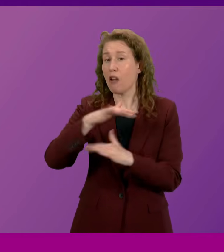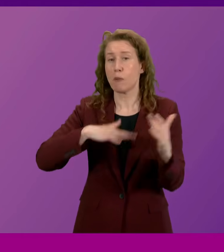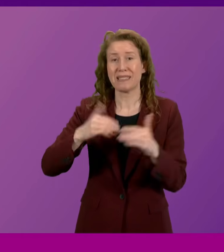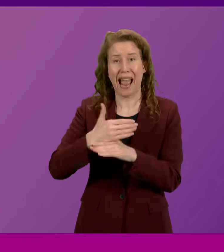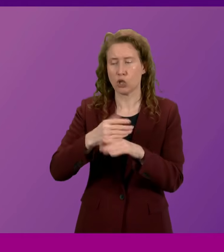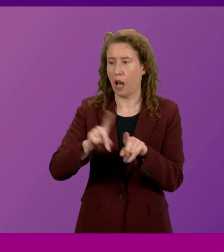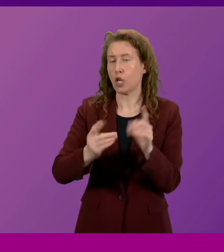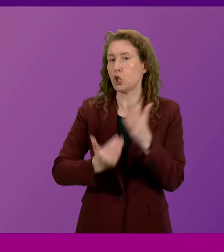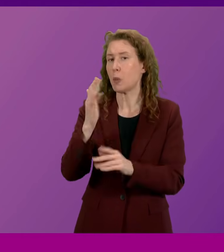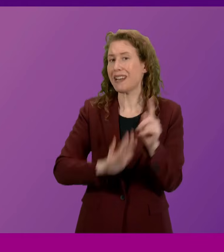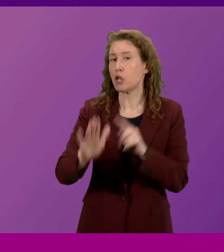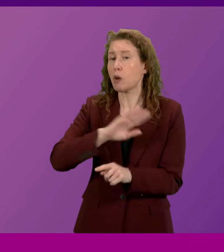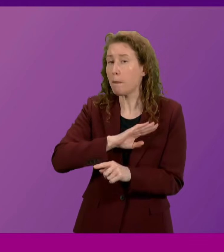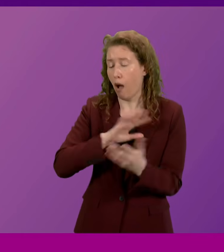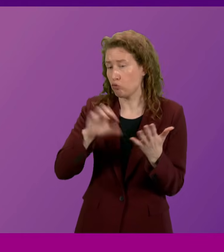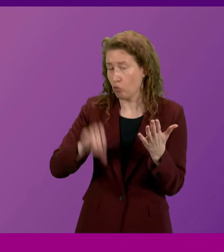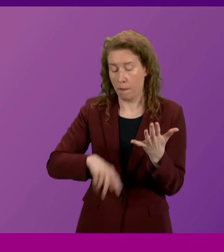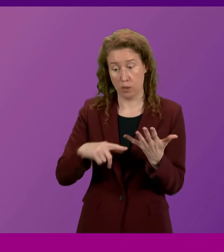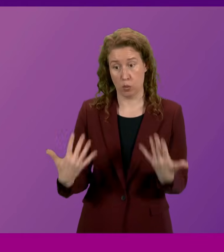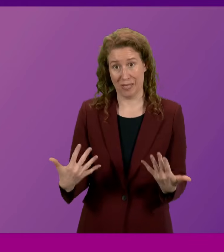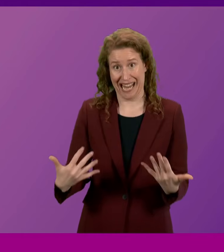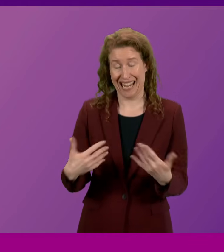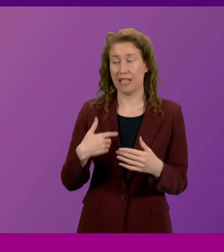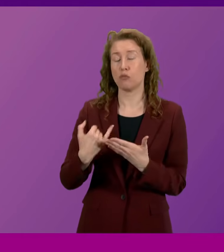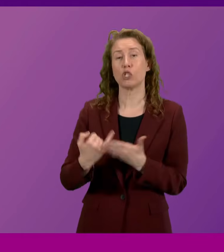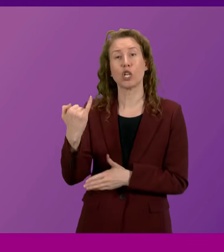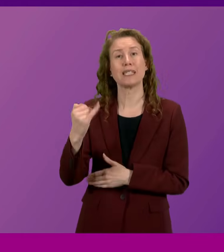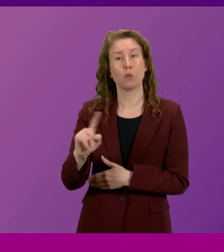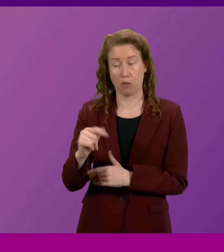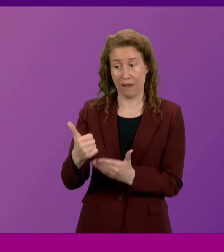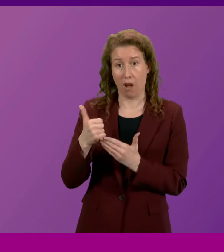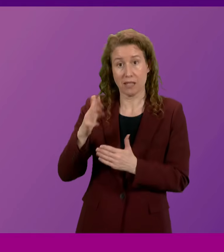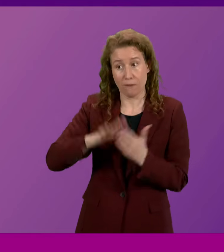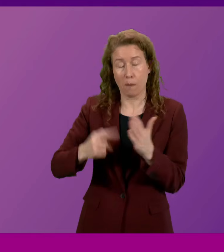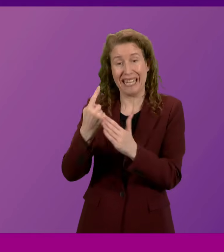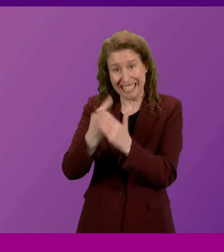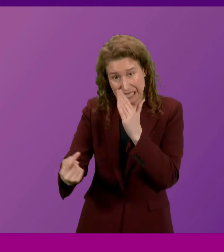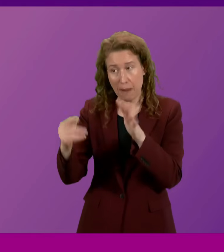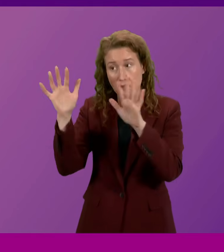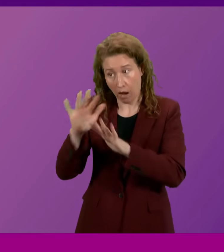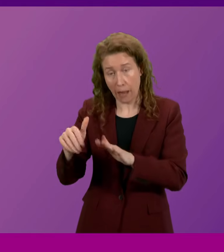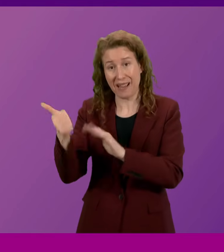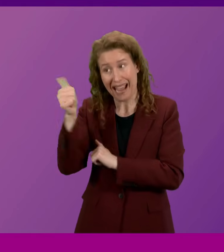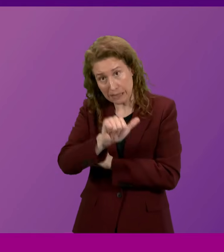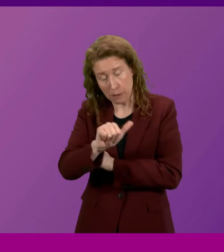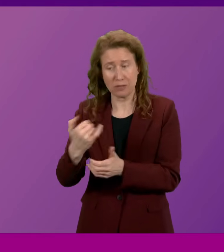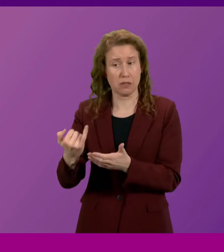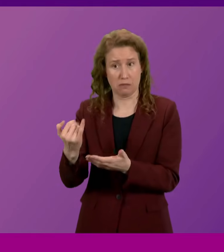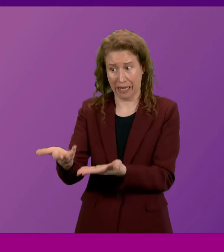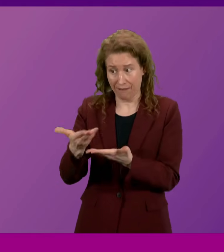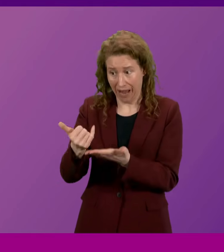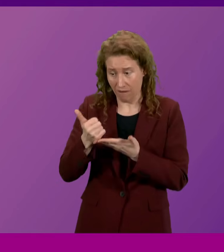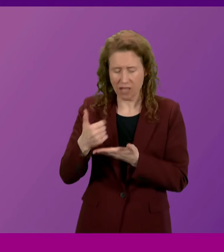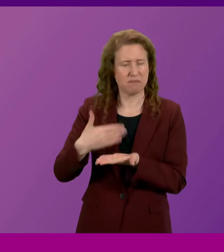new national park. And just today, he has rejected advice from his independent climate experts. And